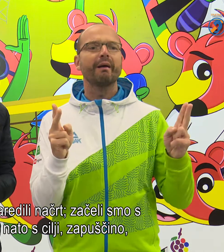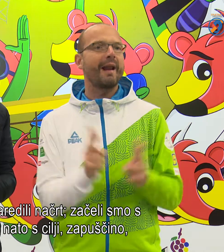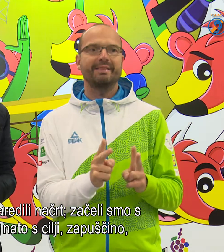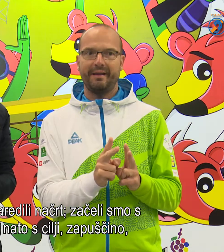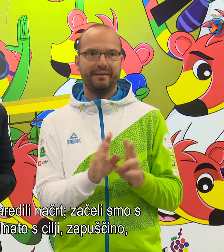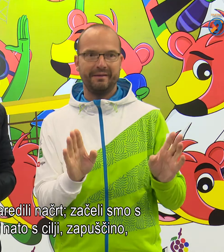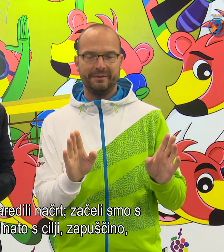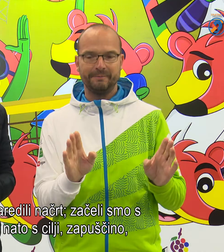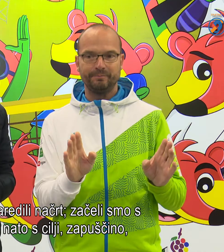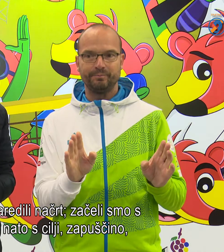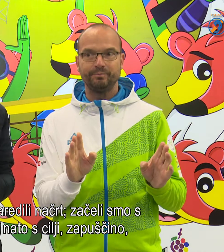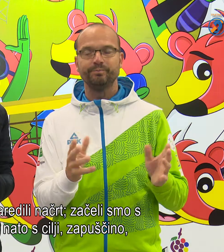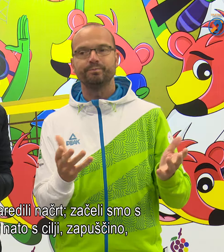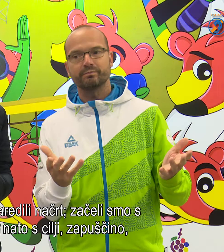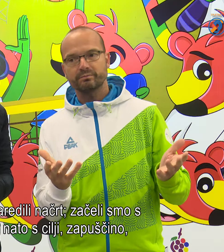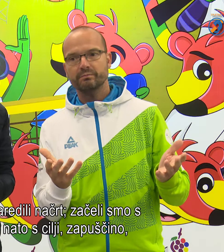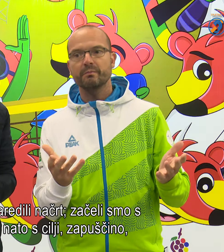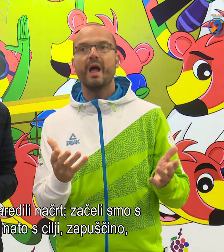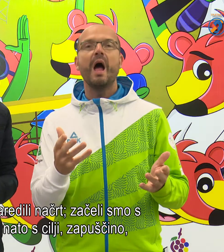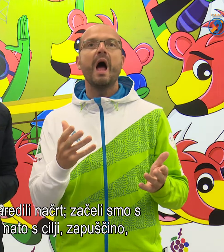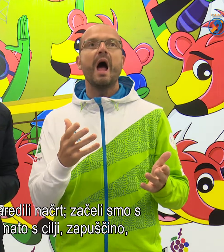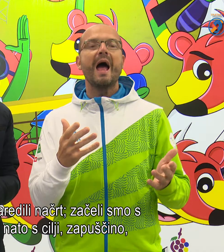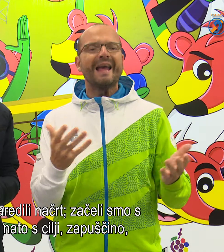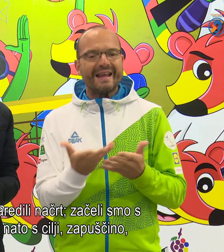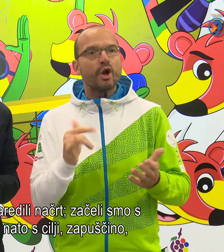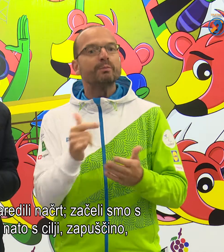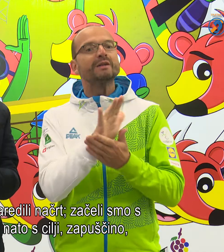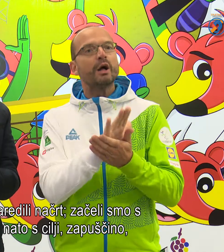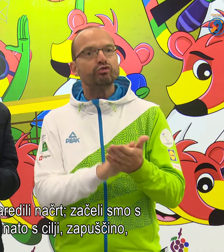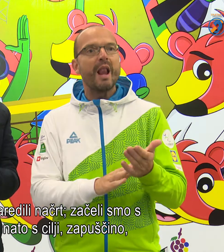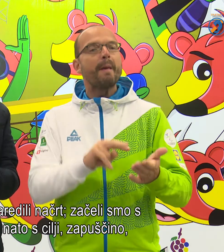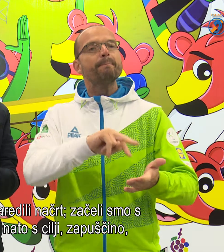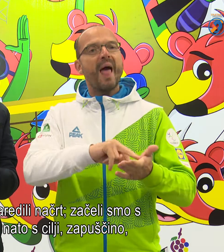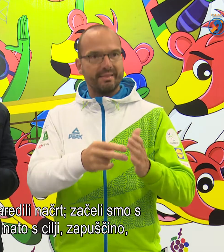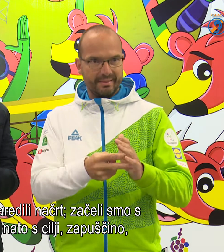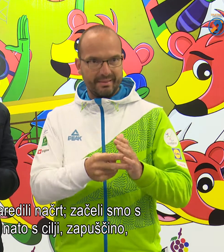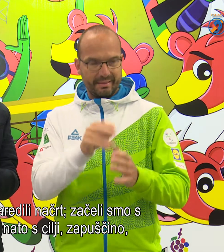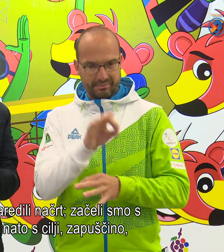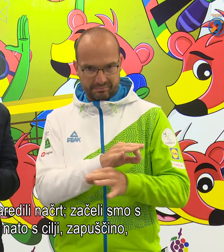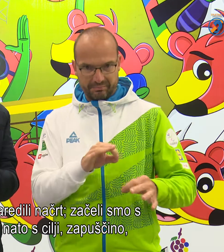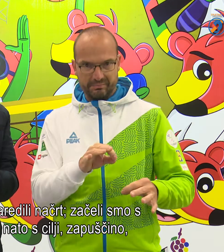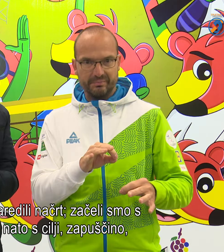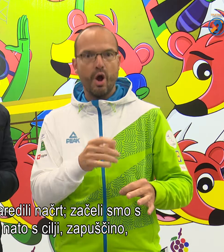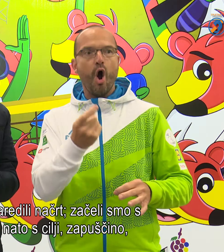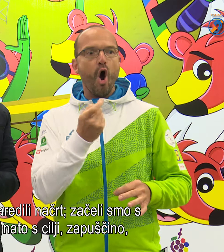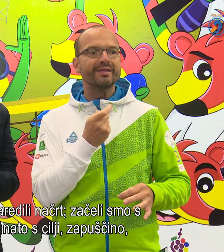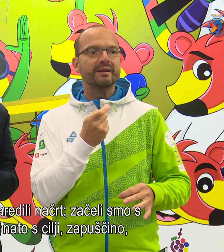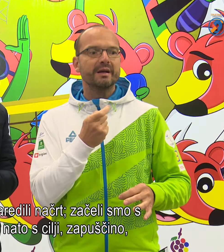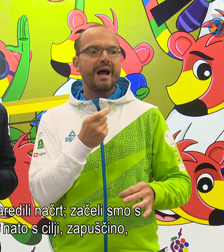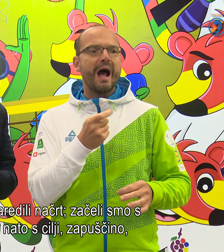Then we did a planning, starting from the